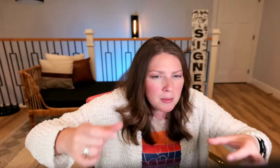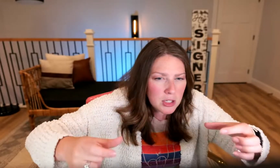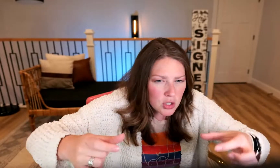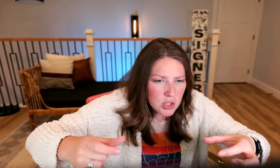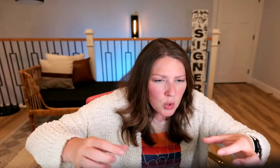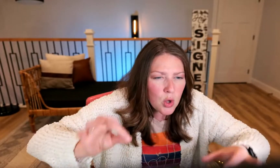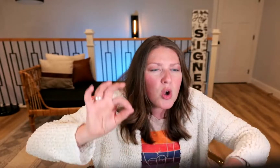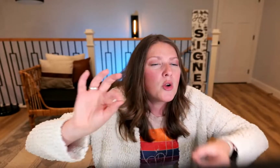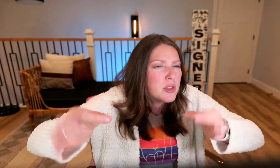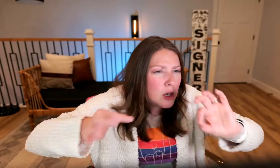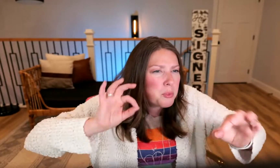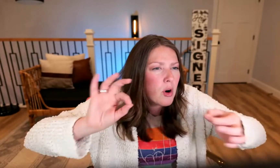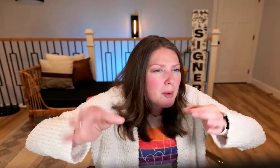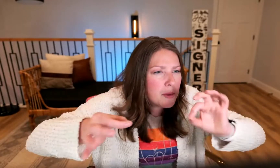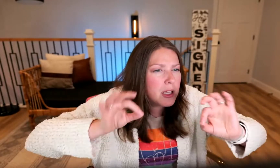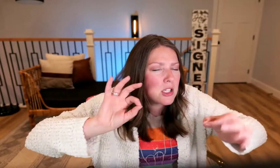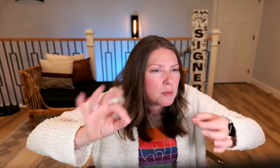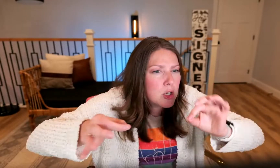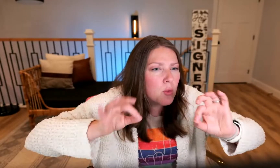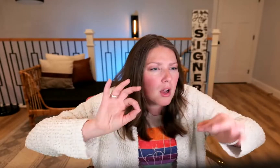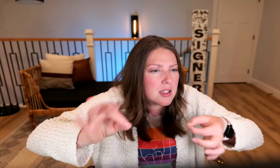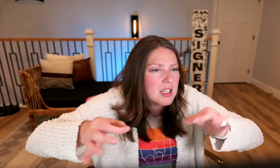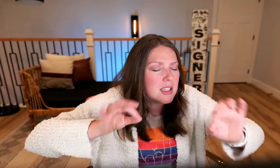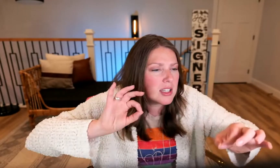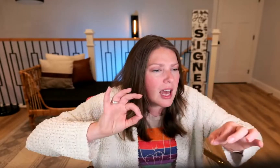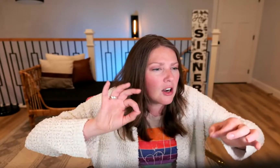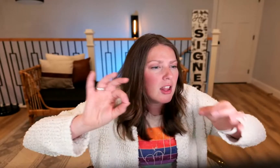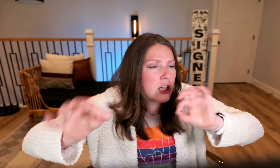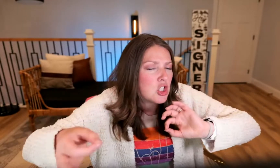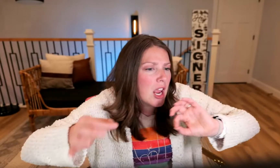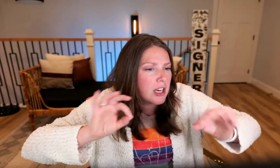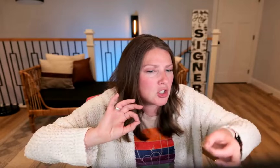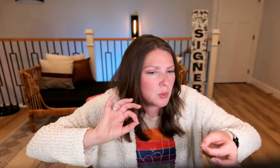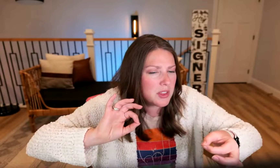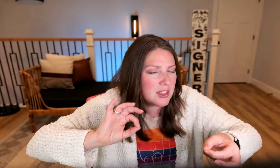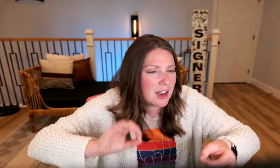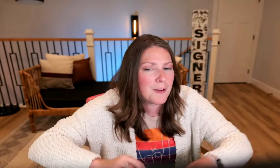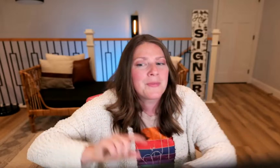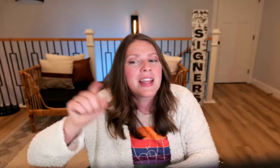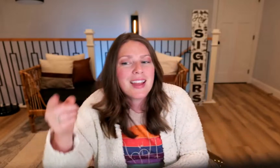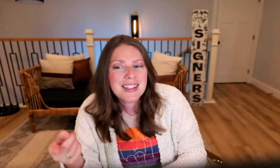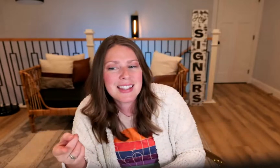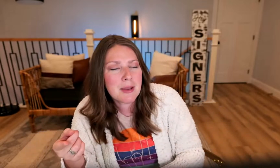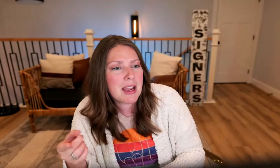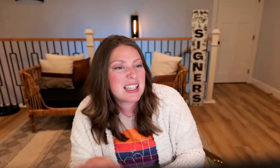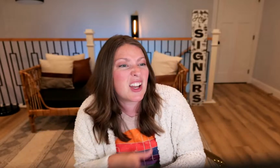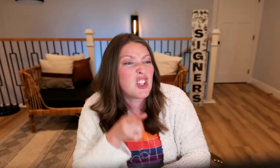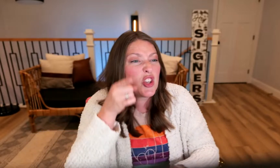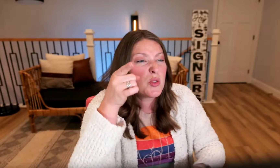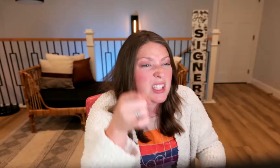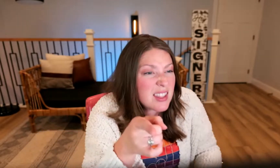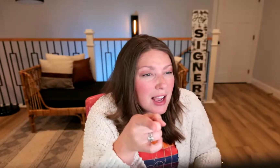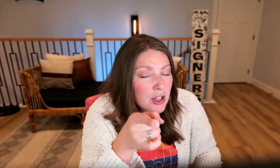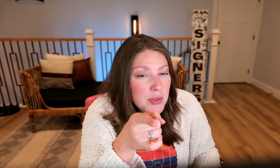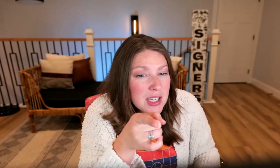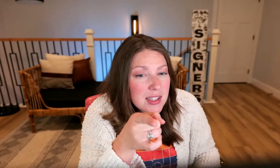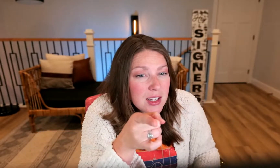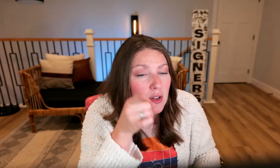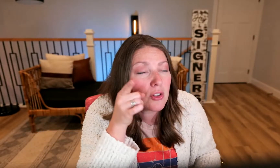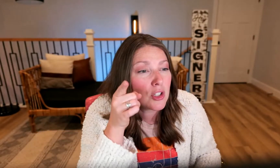elementary school? There are probably some nuances that are like changed within there. That's the same idea. You see that closing signal,